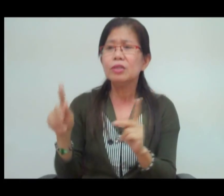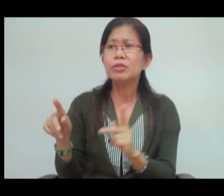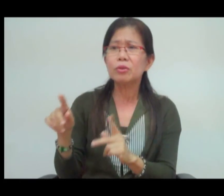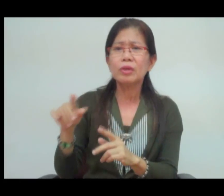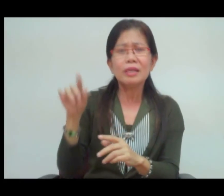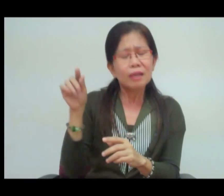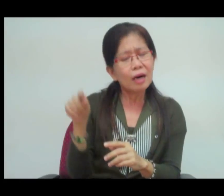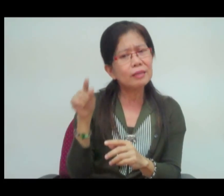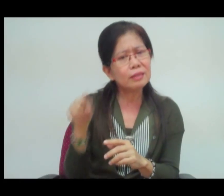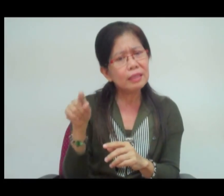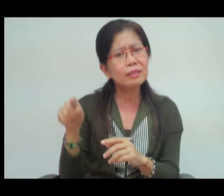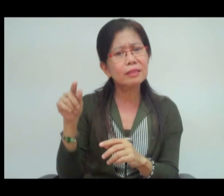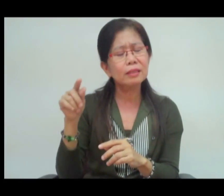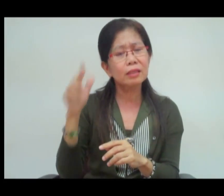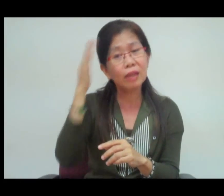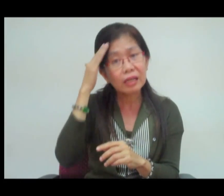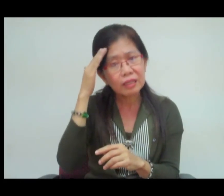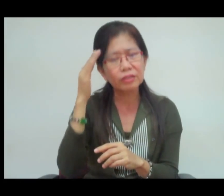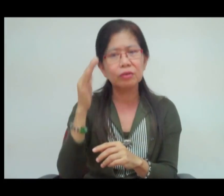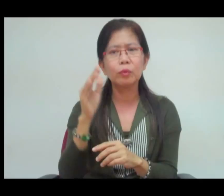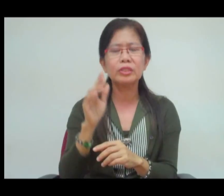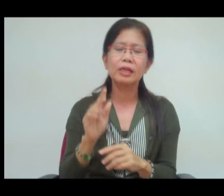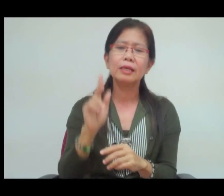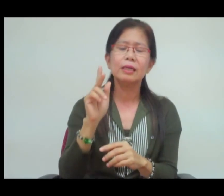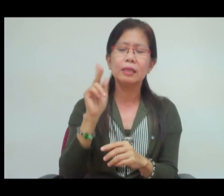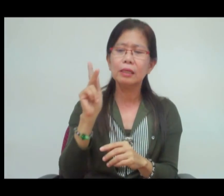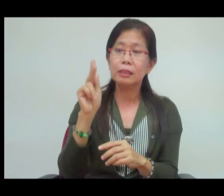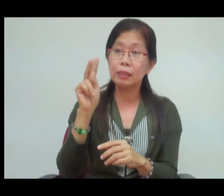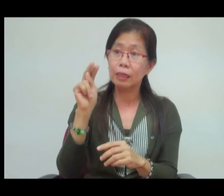So this knowledge, we say the